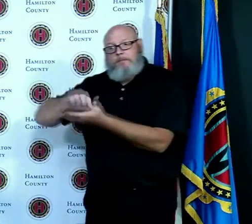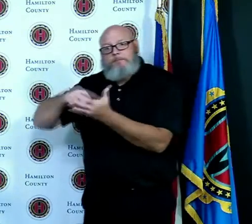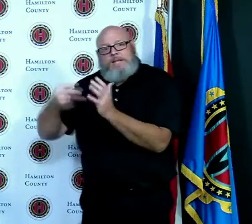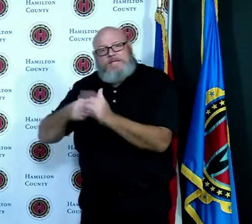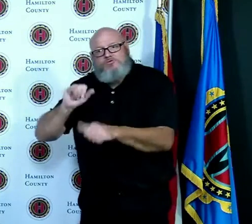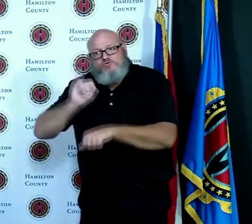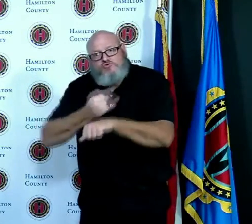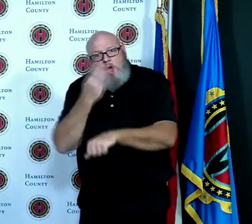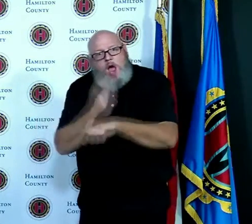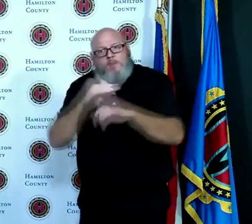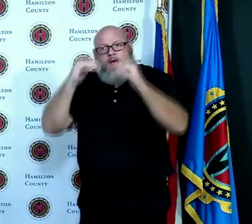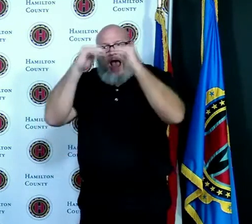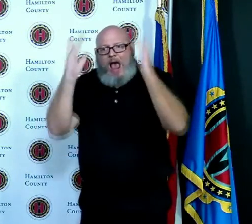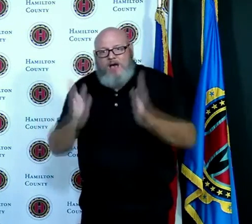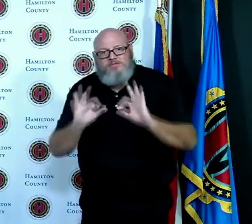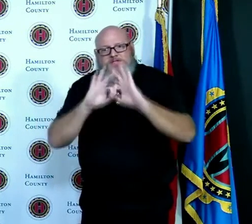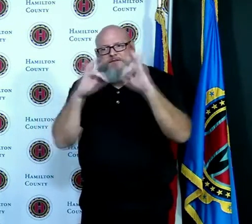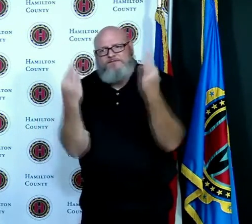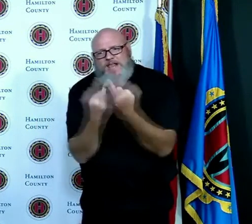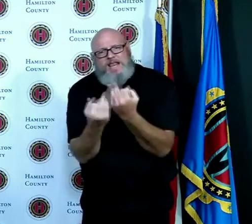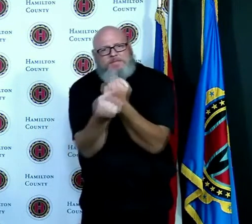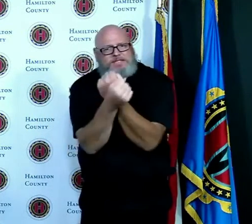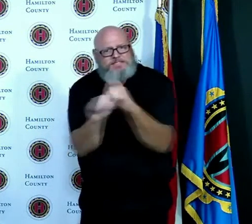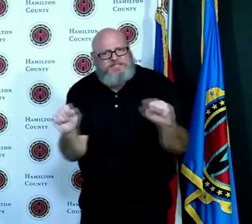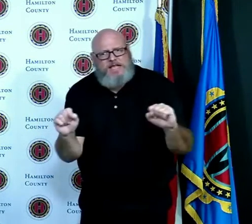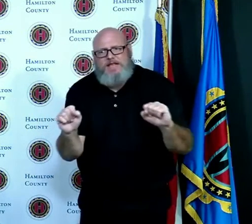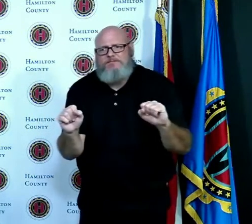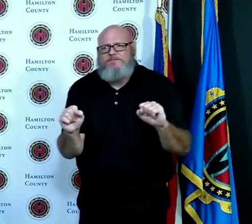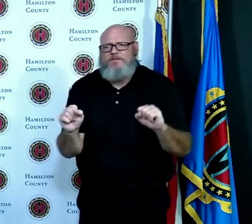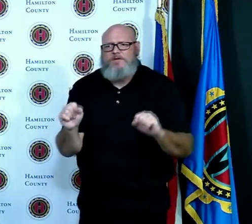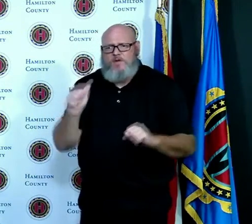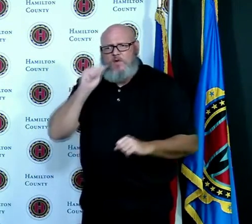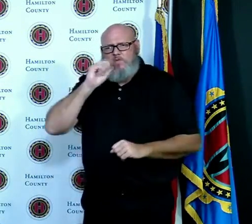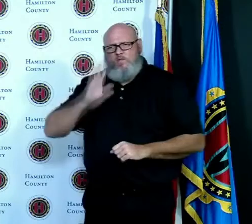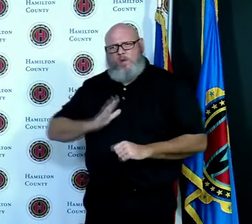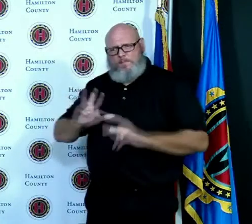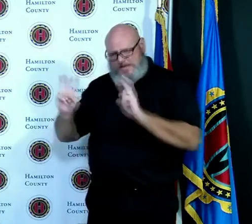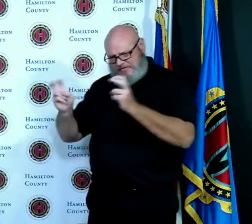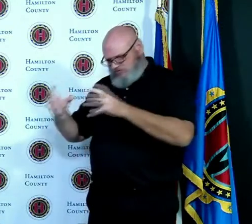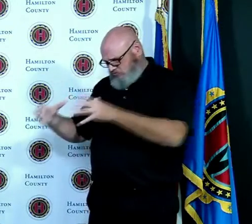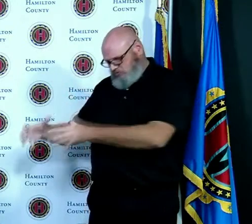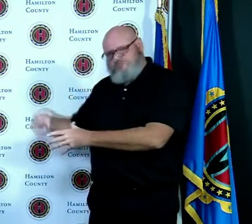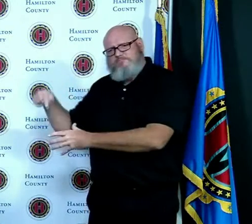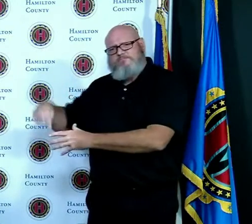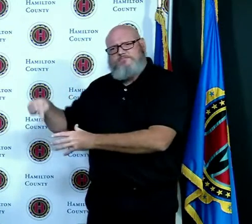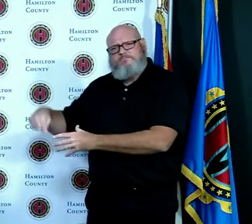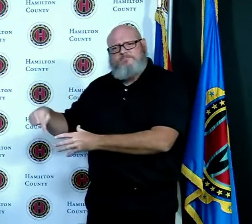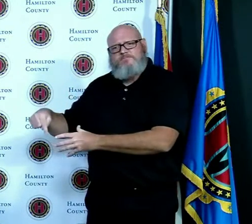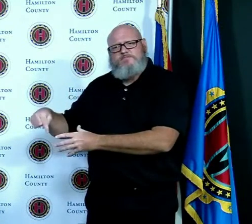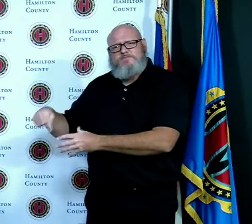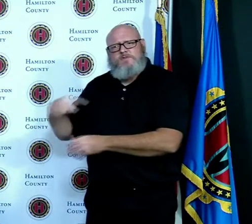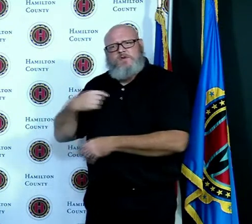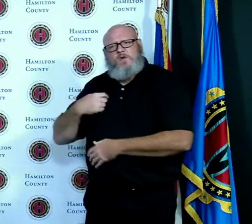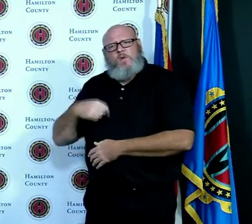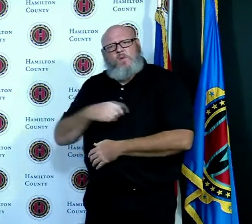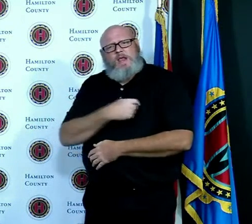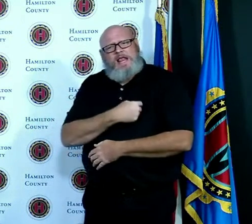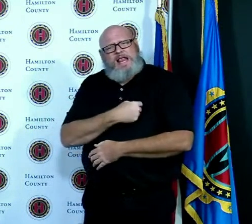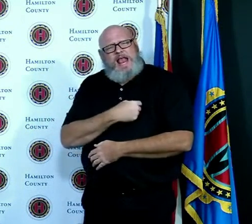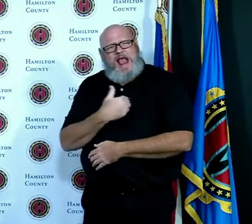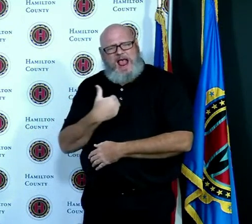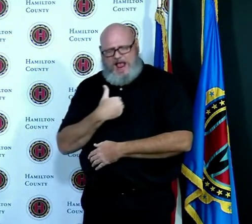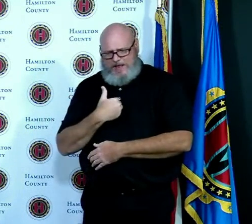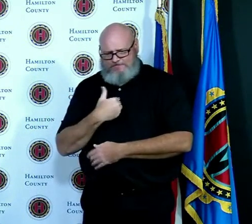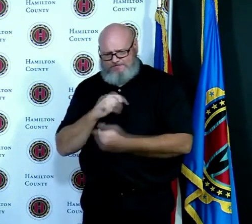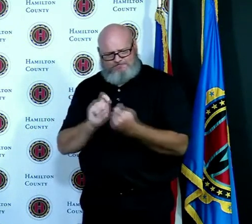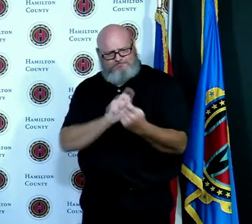mean families and safety. Those are women's issues. And so we have a certain exposure to what that means in